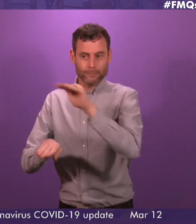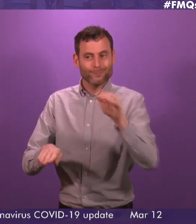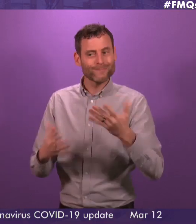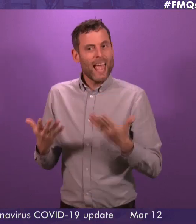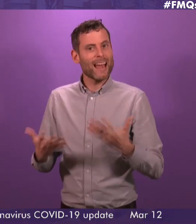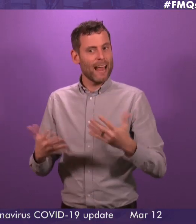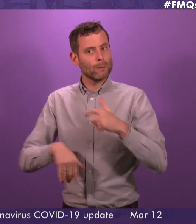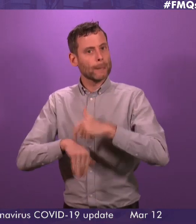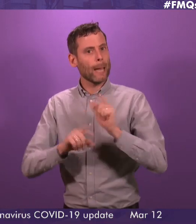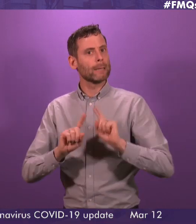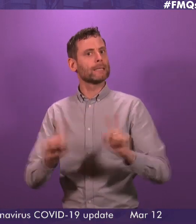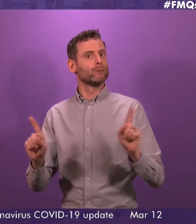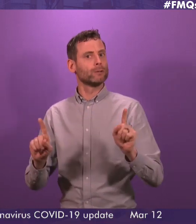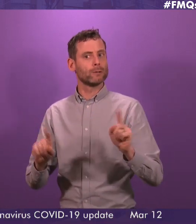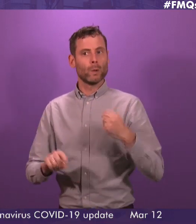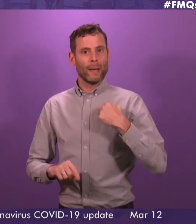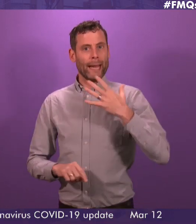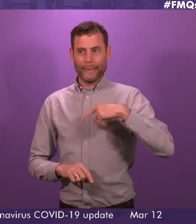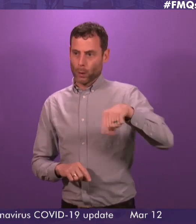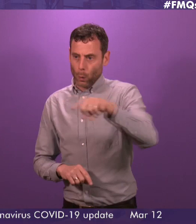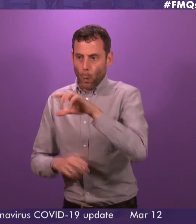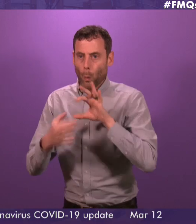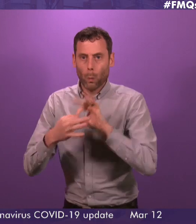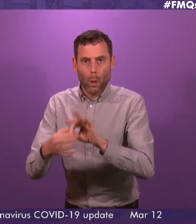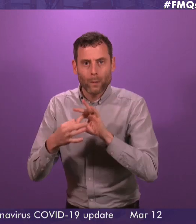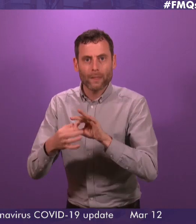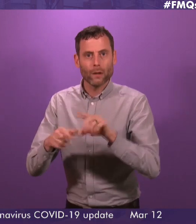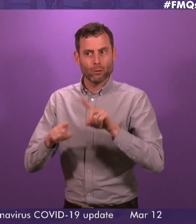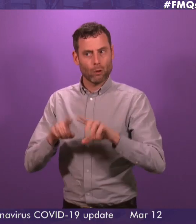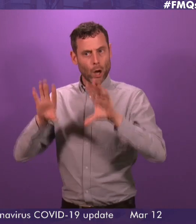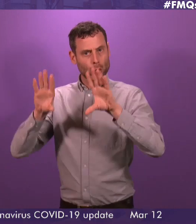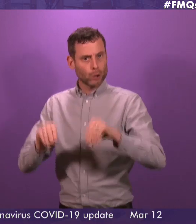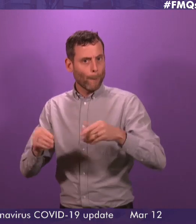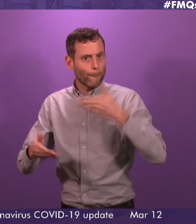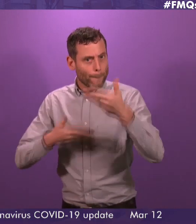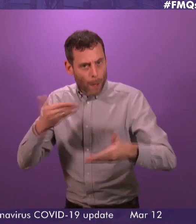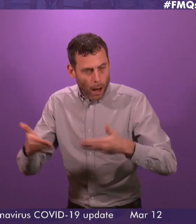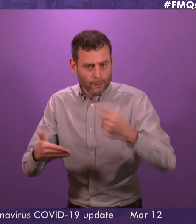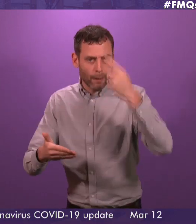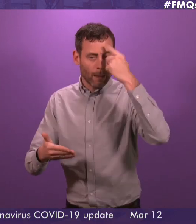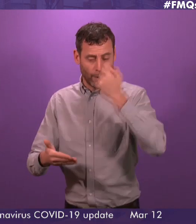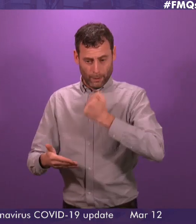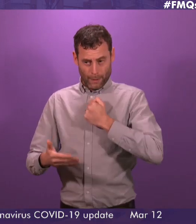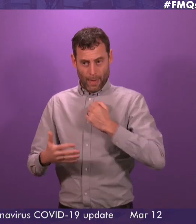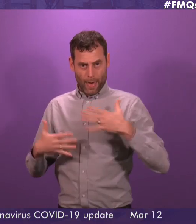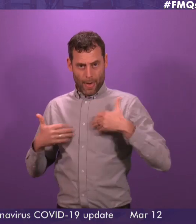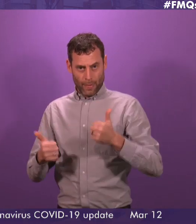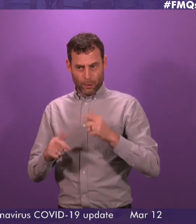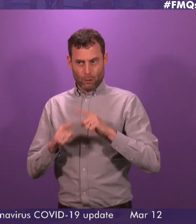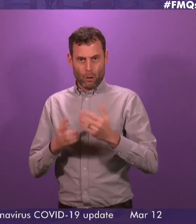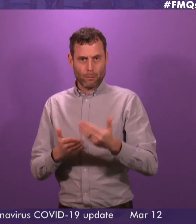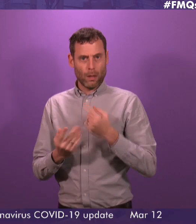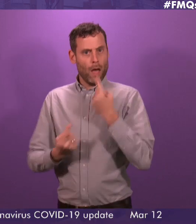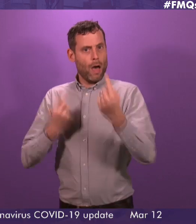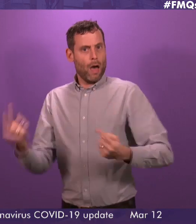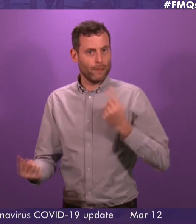are asking to work with us to comply with these steps for their own health and for the health of those around them and for the health